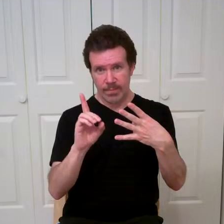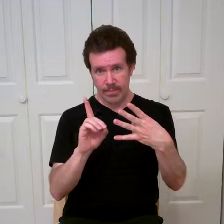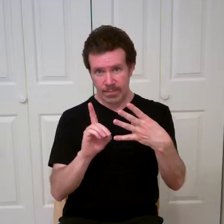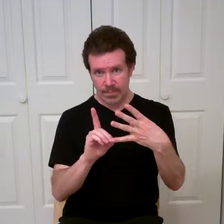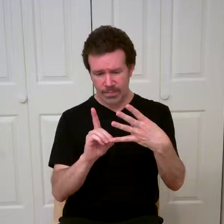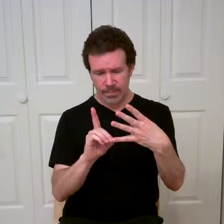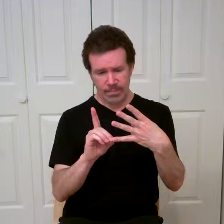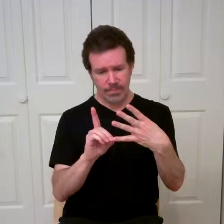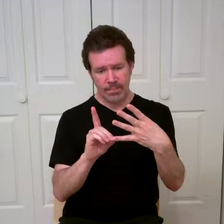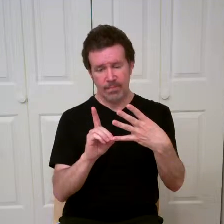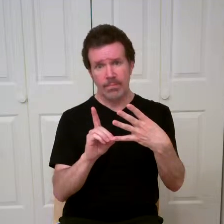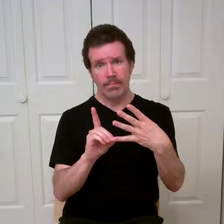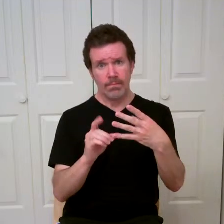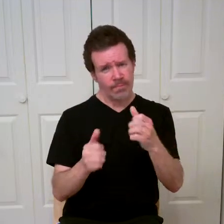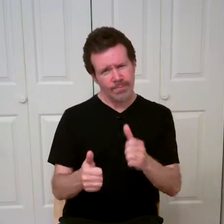person versus technology.